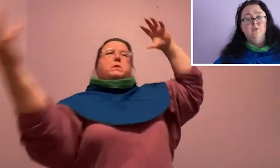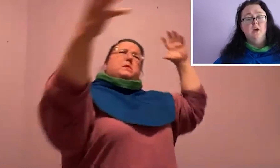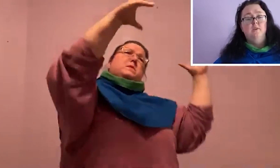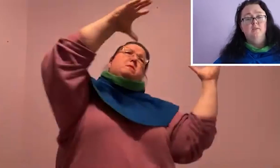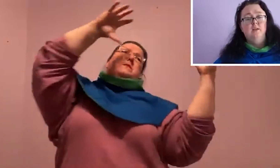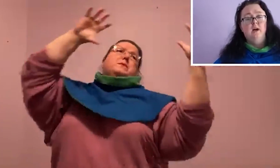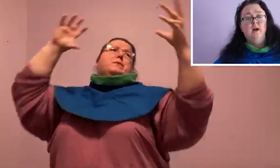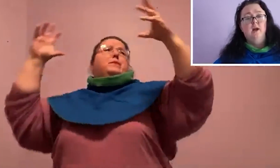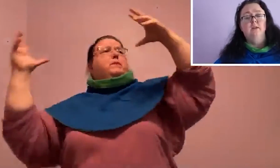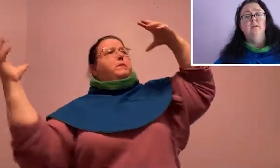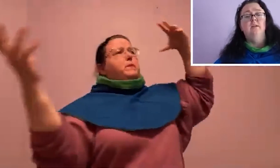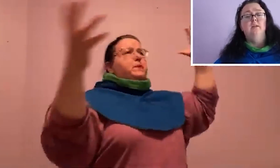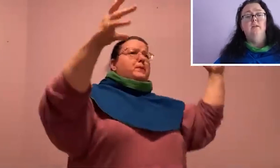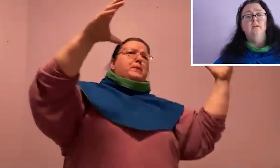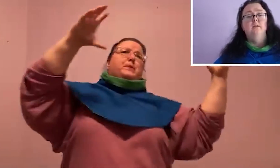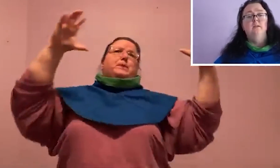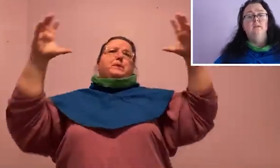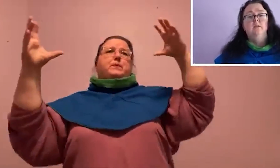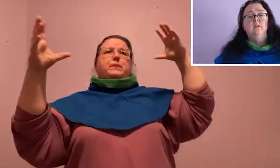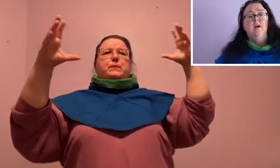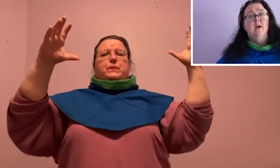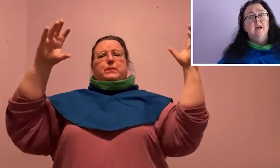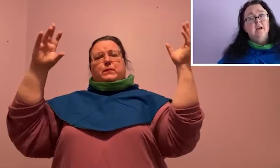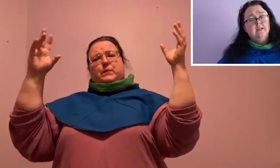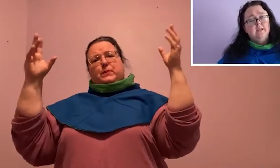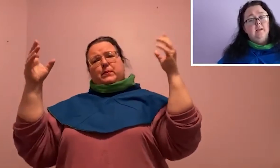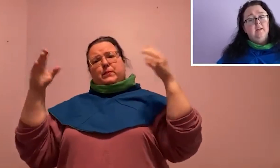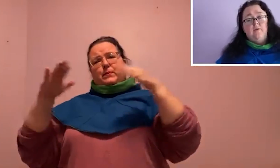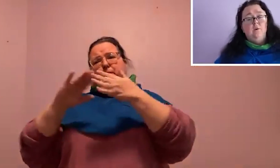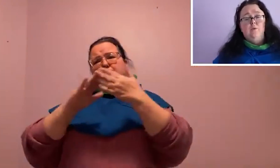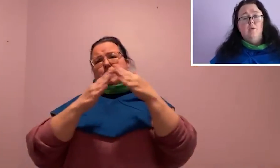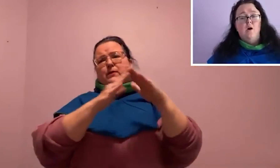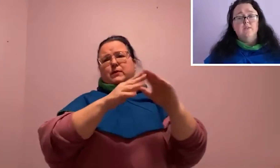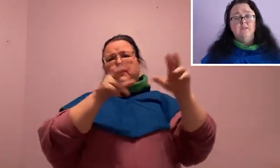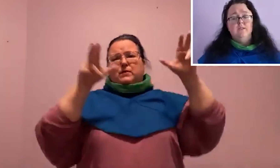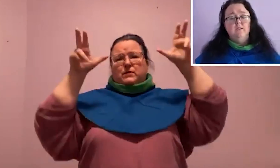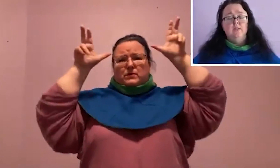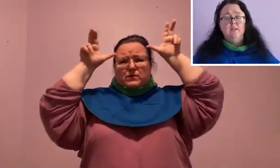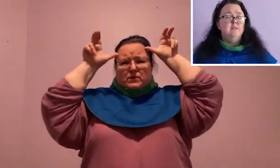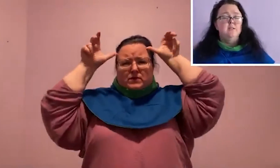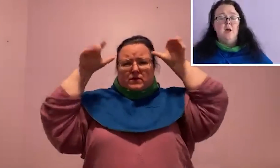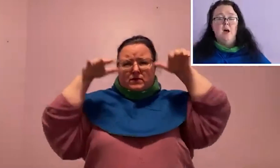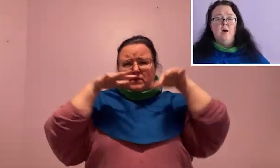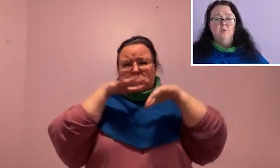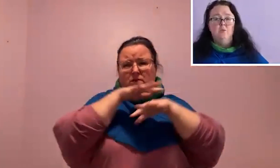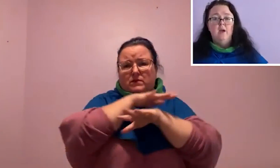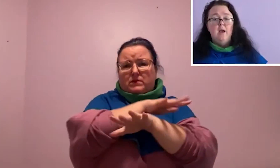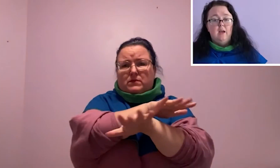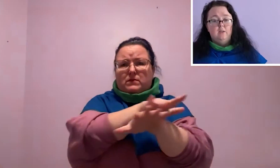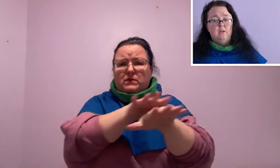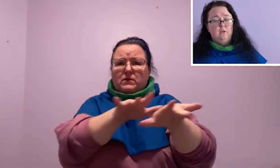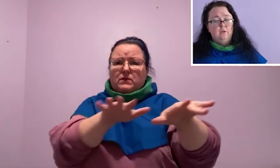are flying. Eva walks in Lincoln Town, little